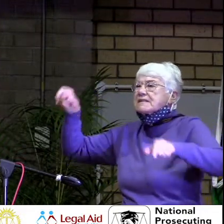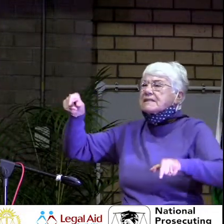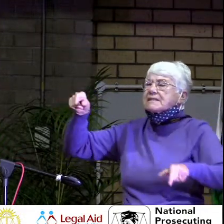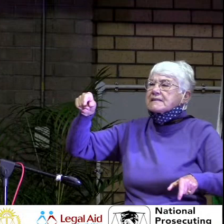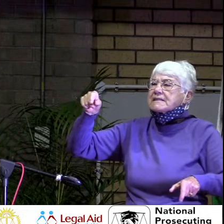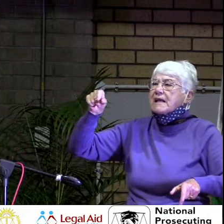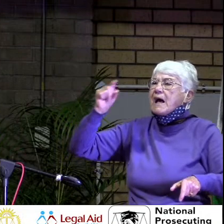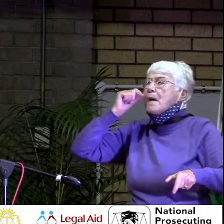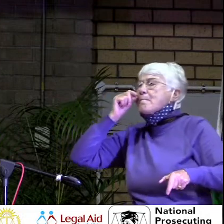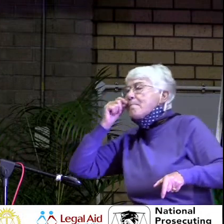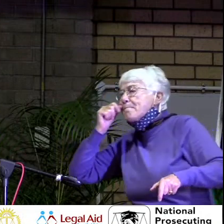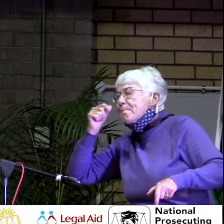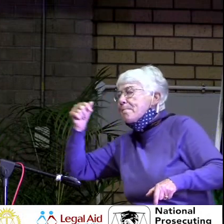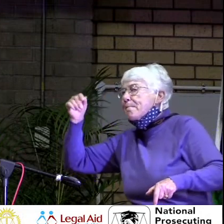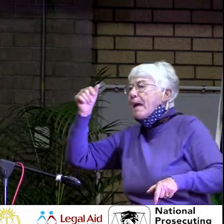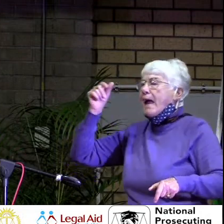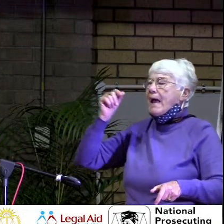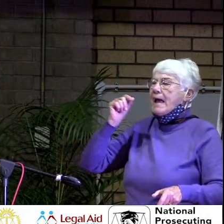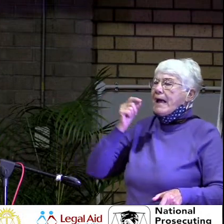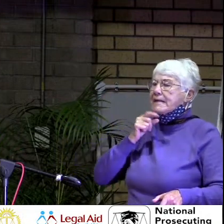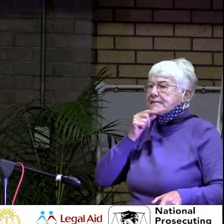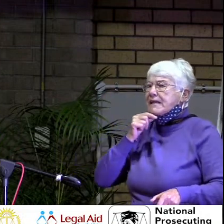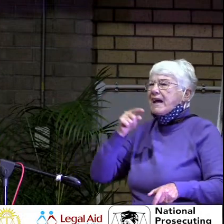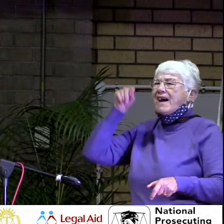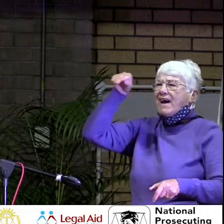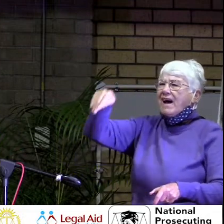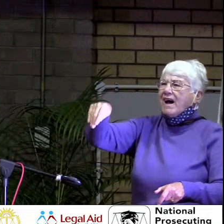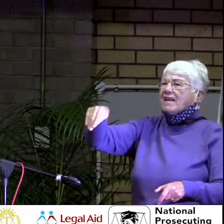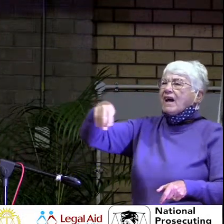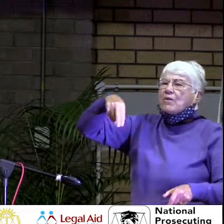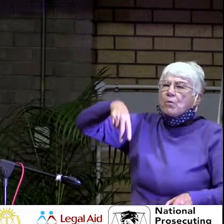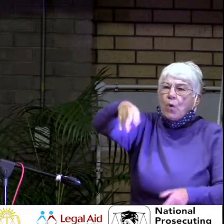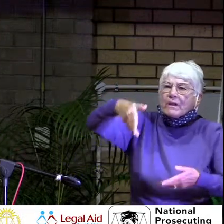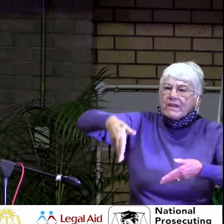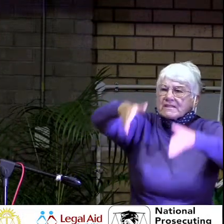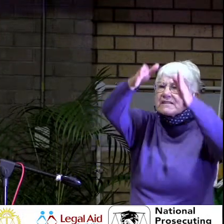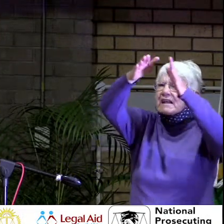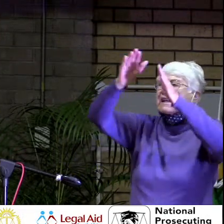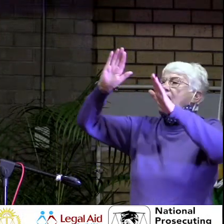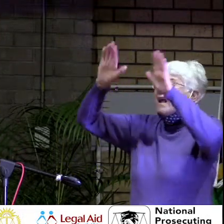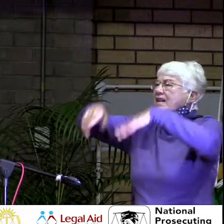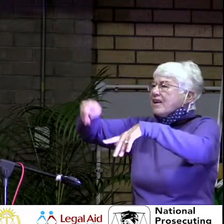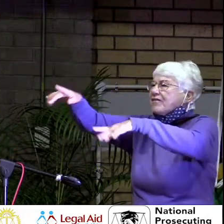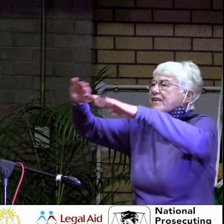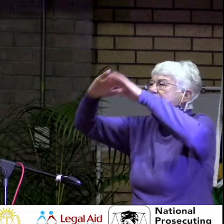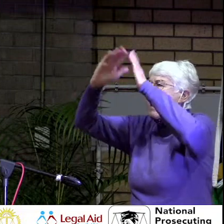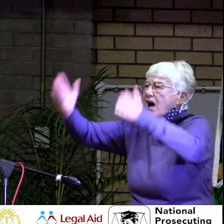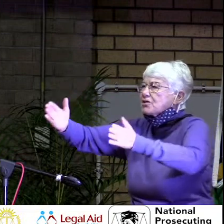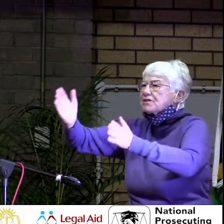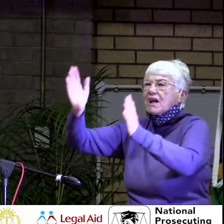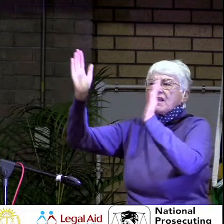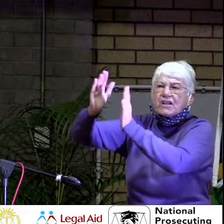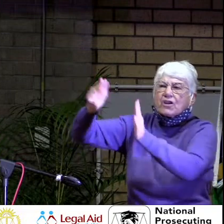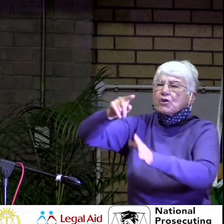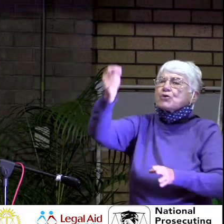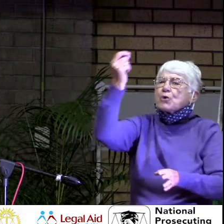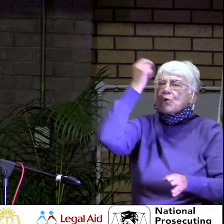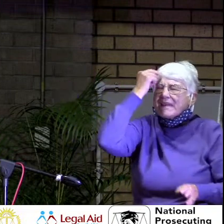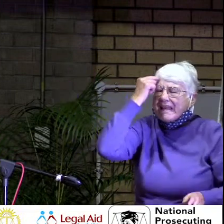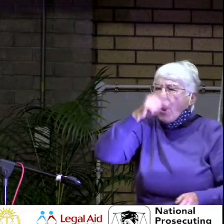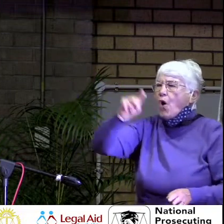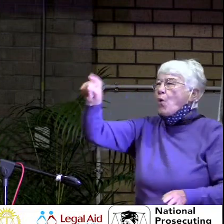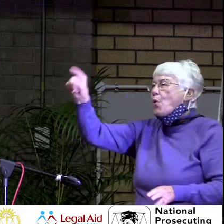the men we know, the men who live under our roofs in our houses, who walk in our streets, who live in our communities. So this is the problem with